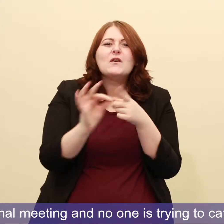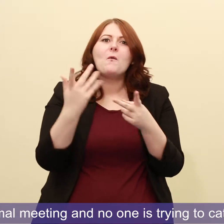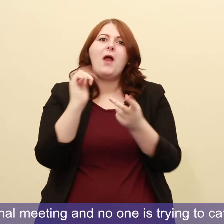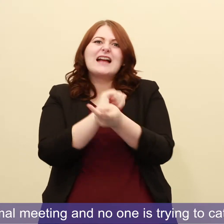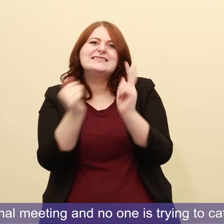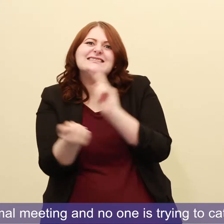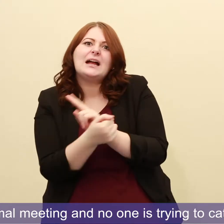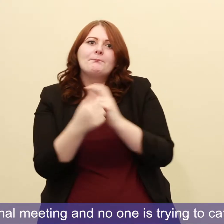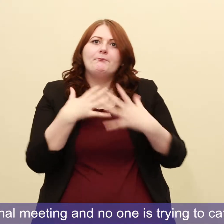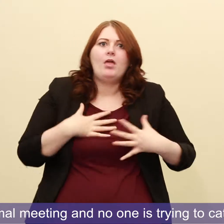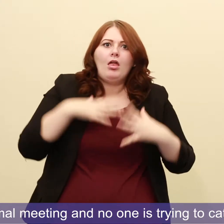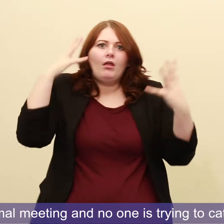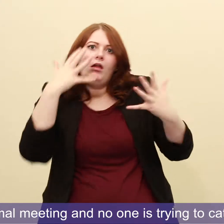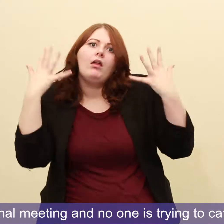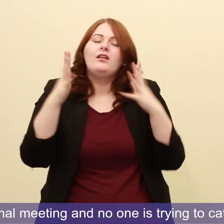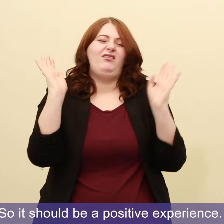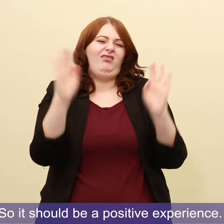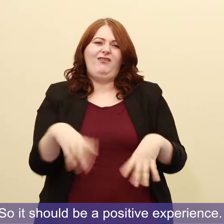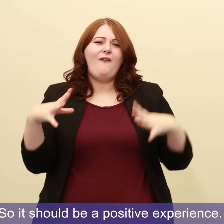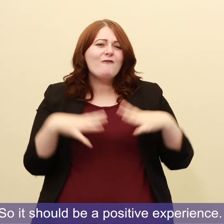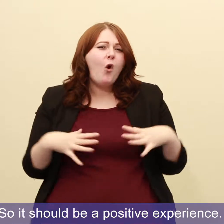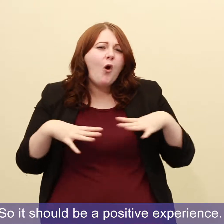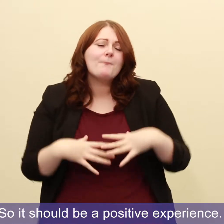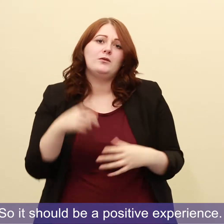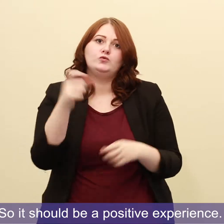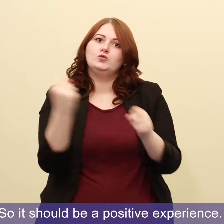meeting and no one is trying to catch you out, so it should be a positive experience.